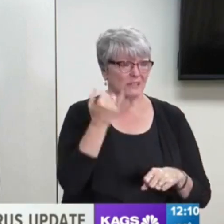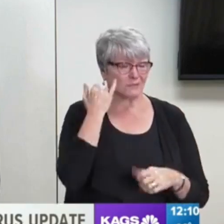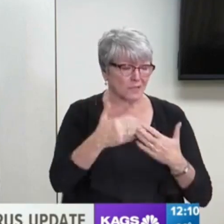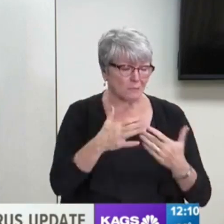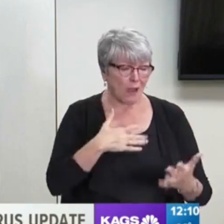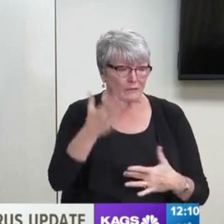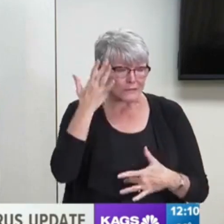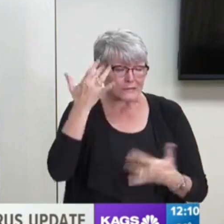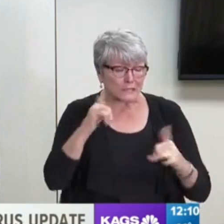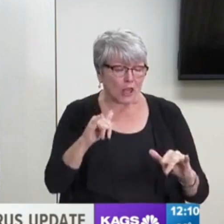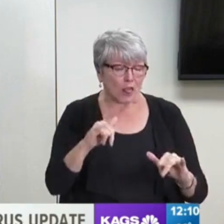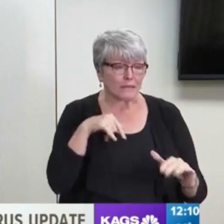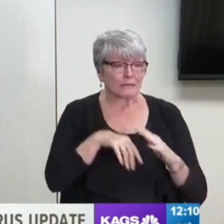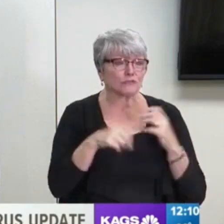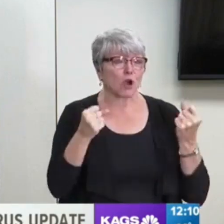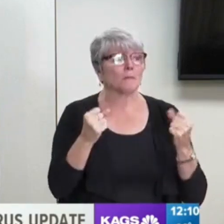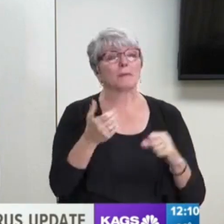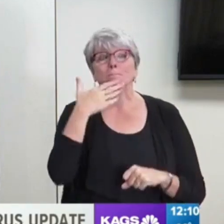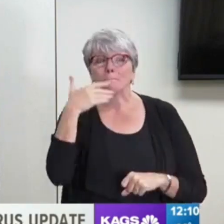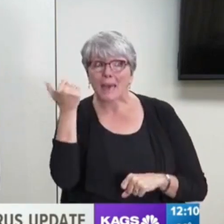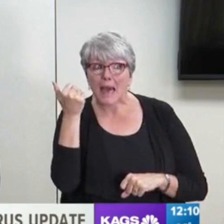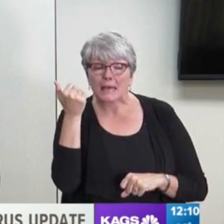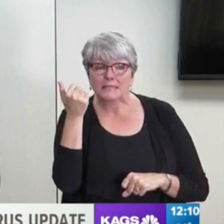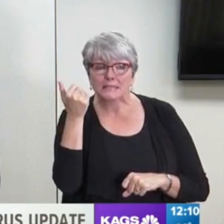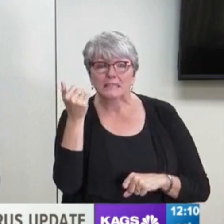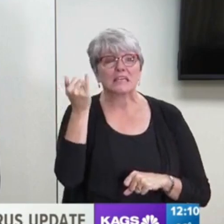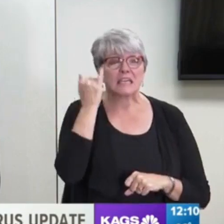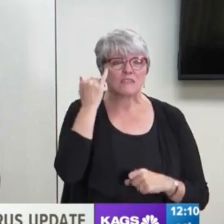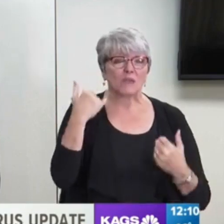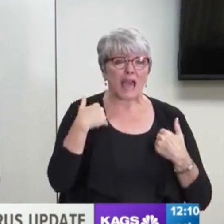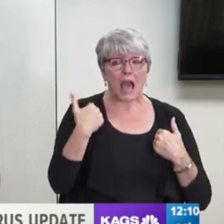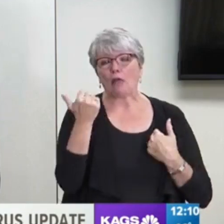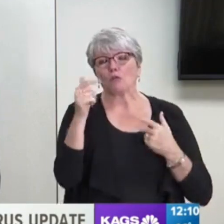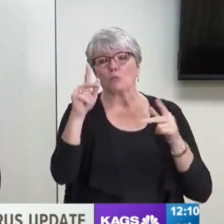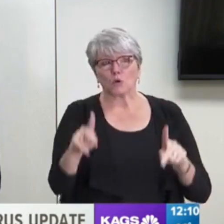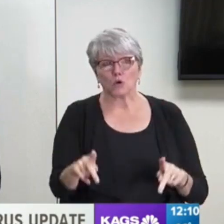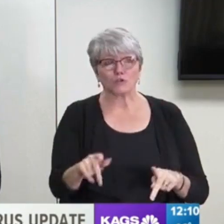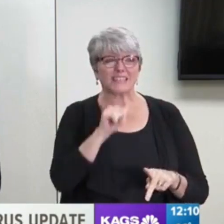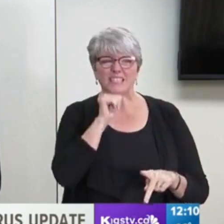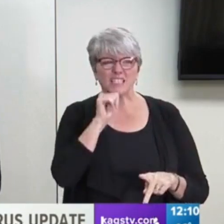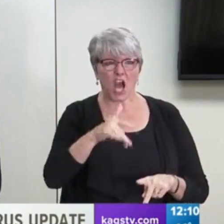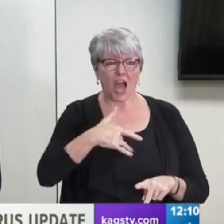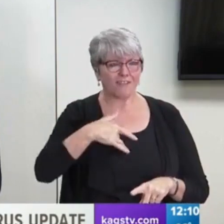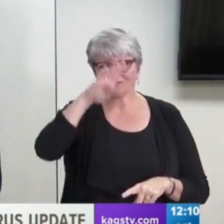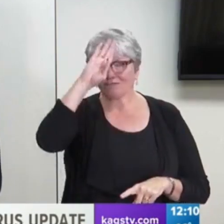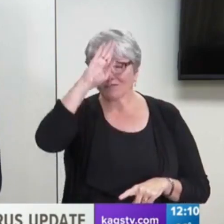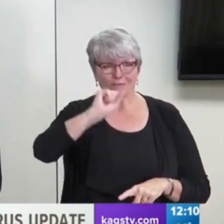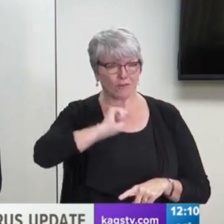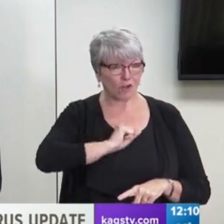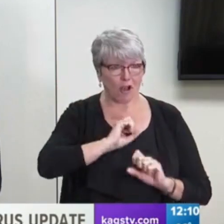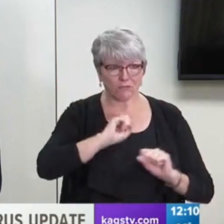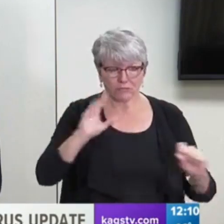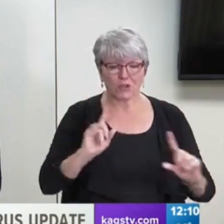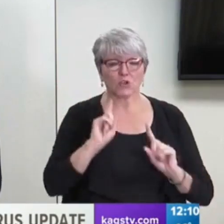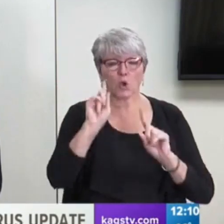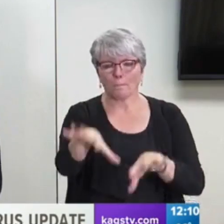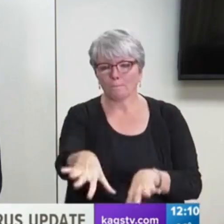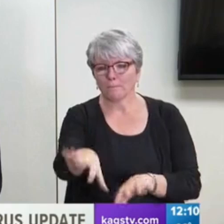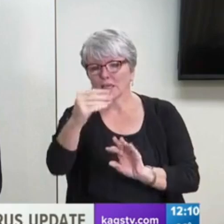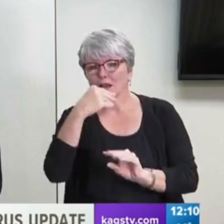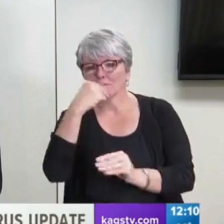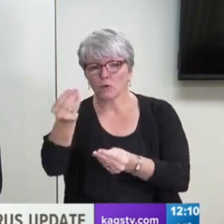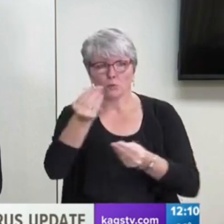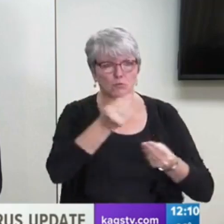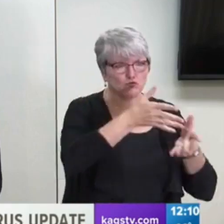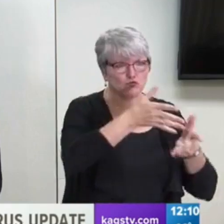infected. It would be best if we had somebody who was not having symptoms, obviously, going and picking that up for